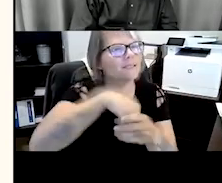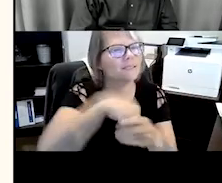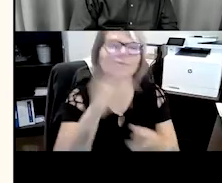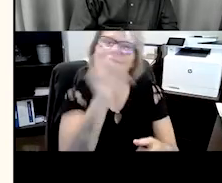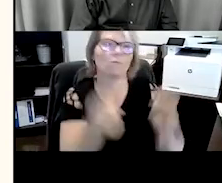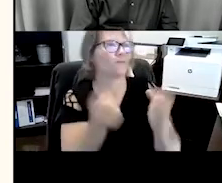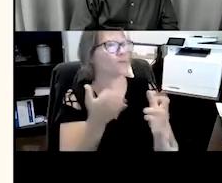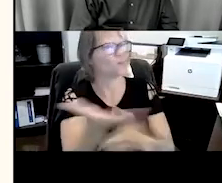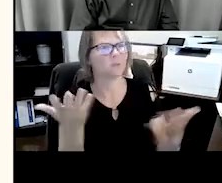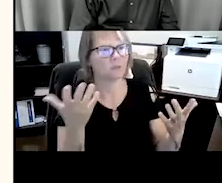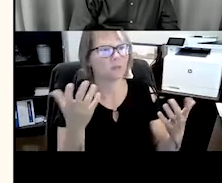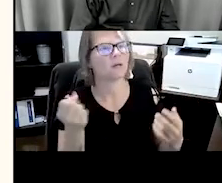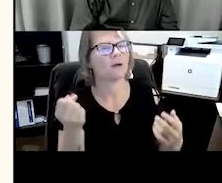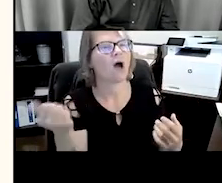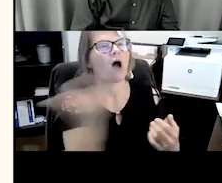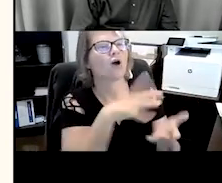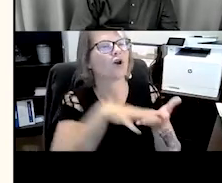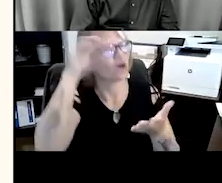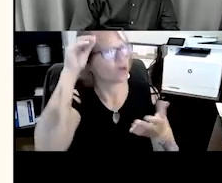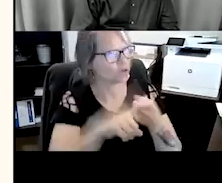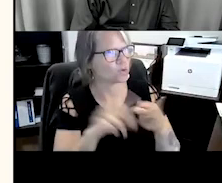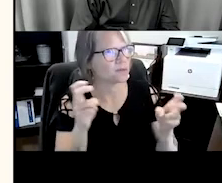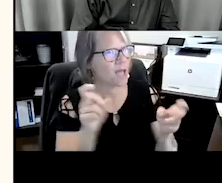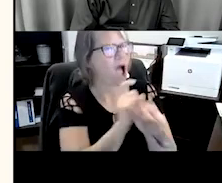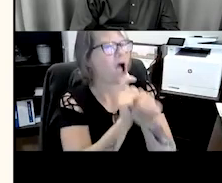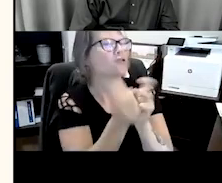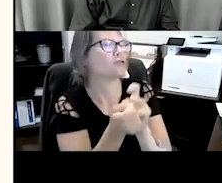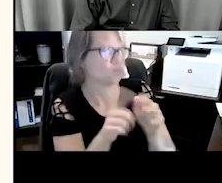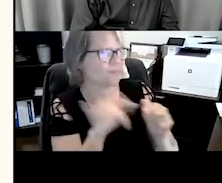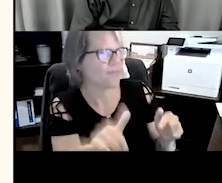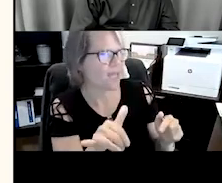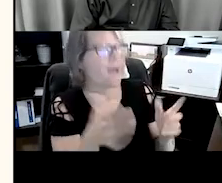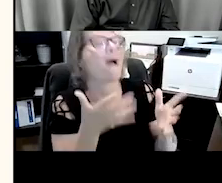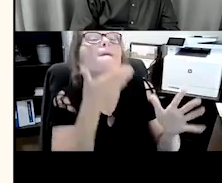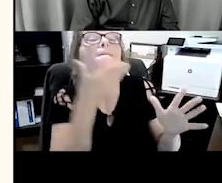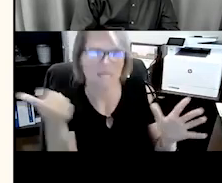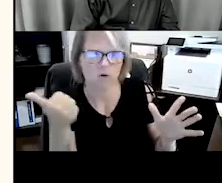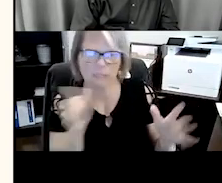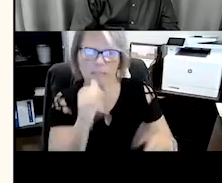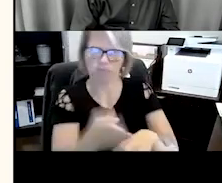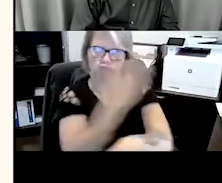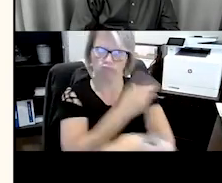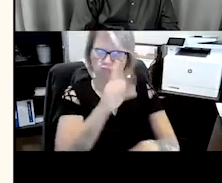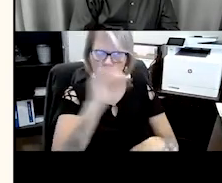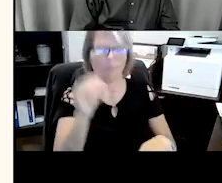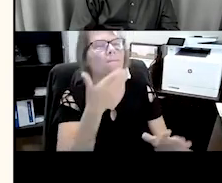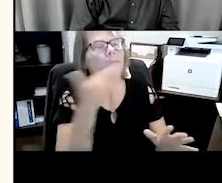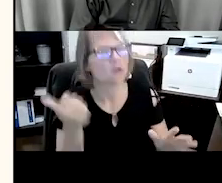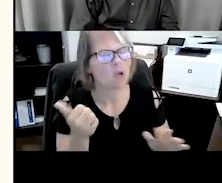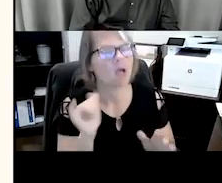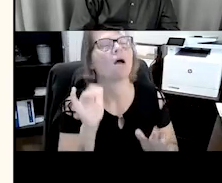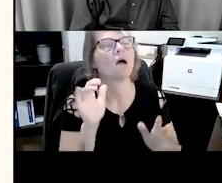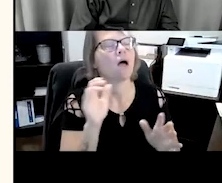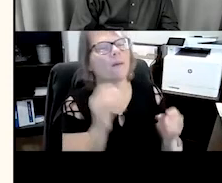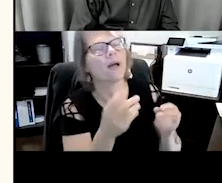better because everybody's in the drive-through now. They don't have some of their dining rooms are closed. And